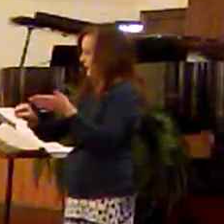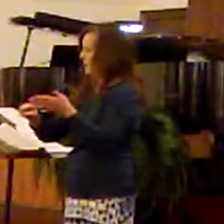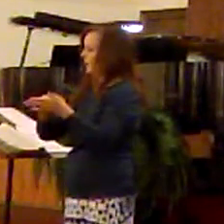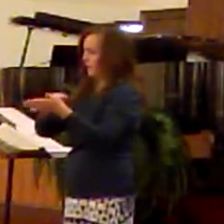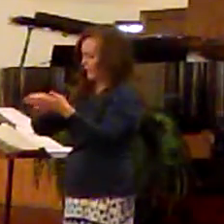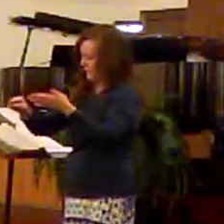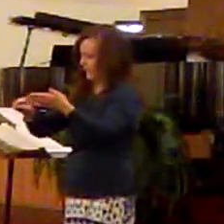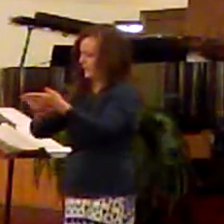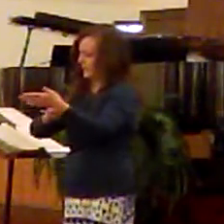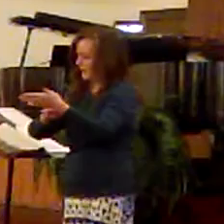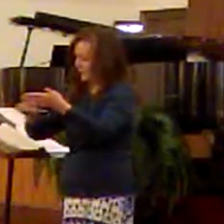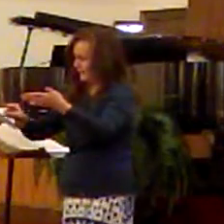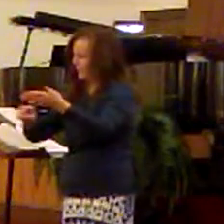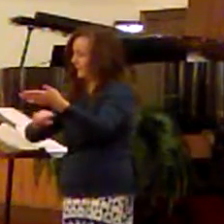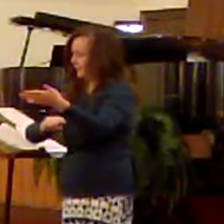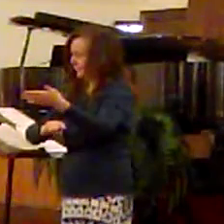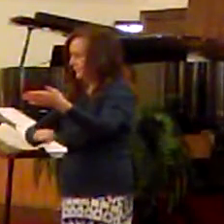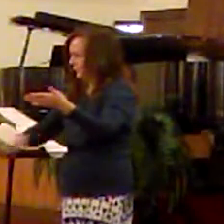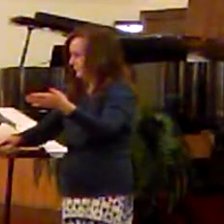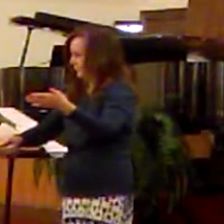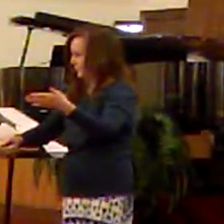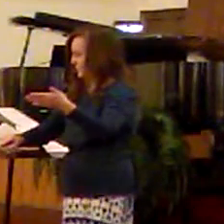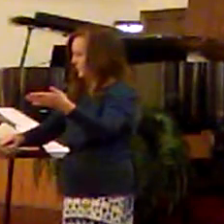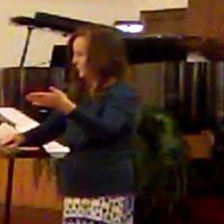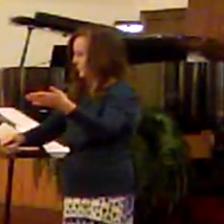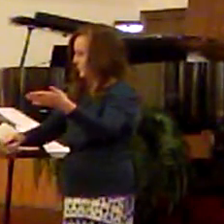line upon line, here a little and there a little.